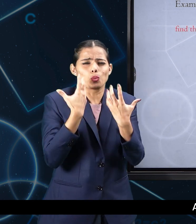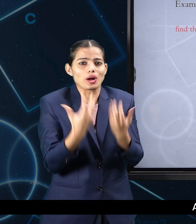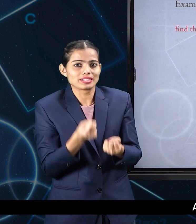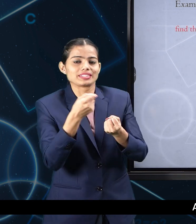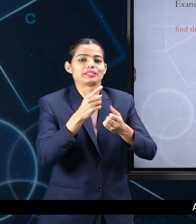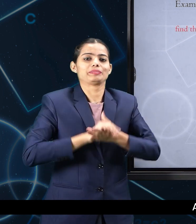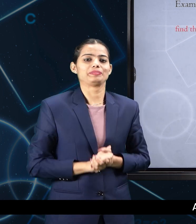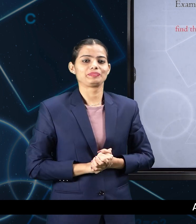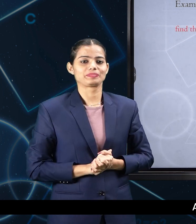of x.